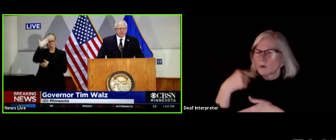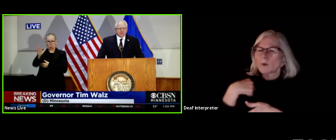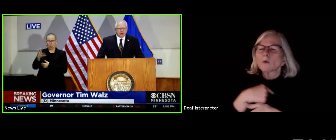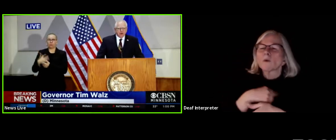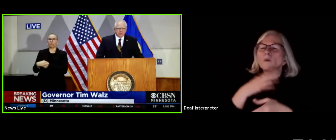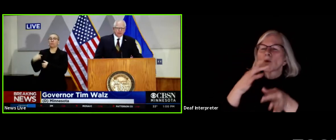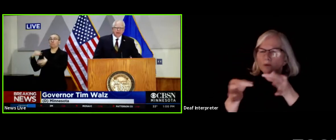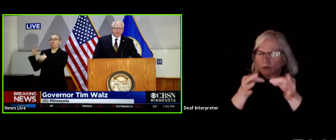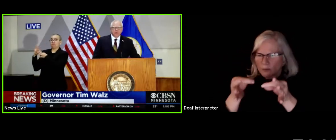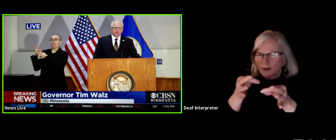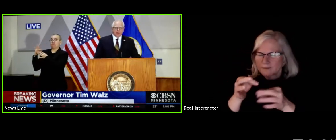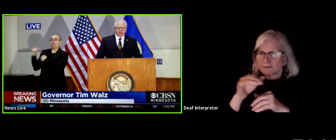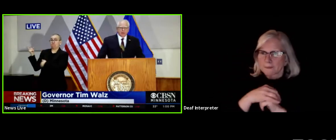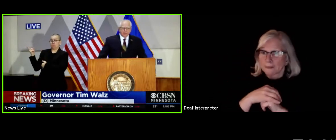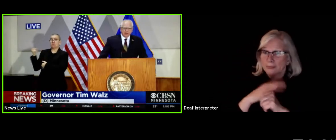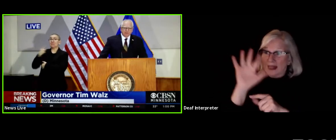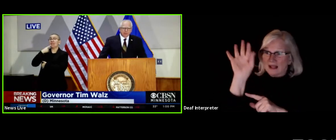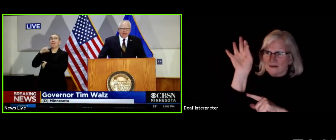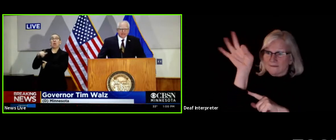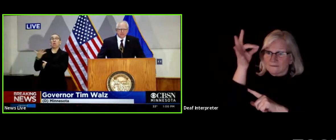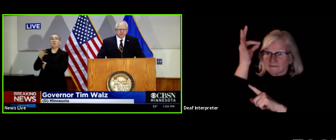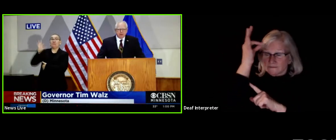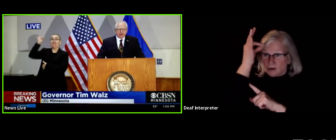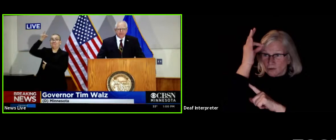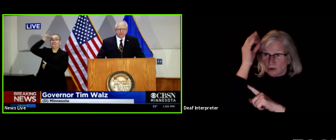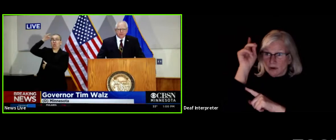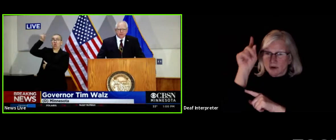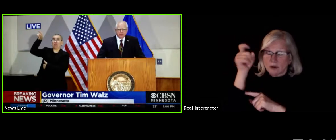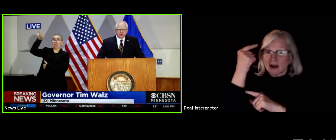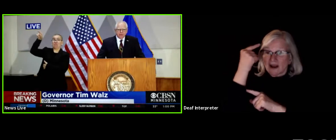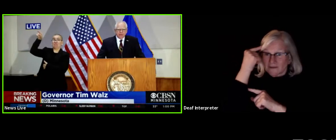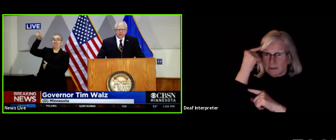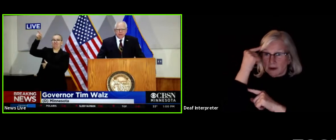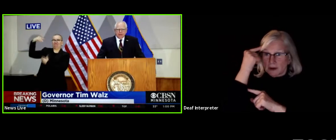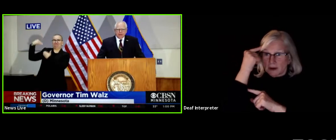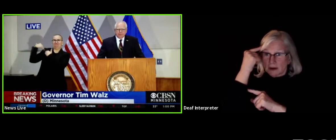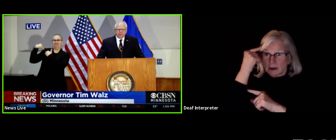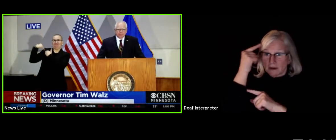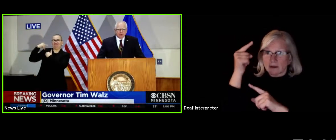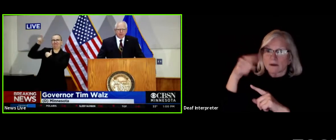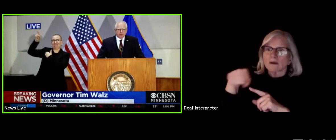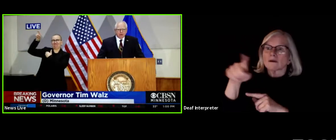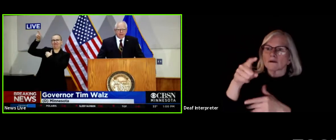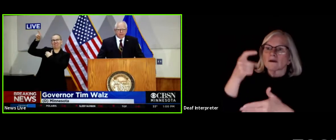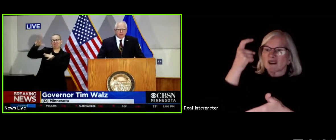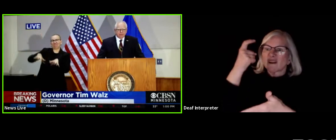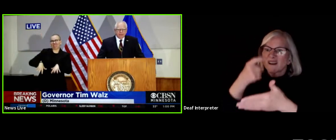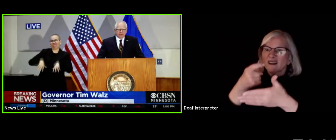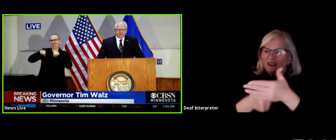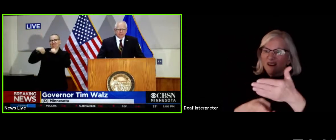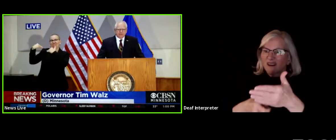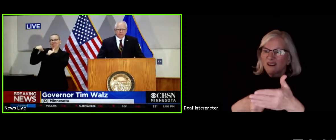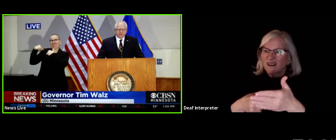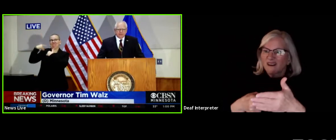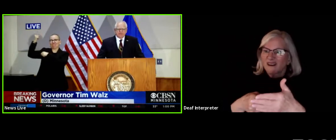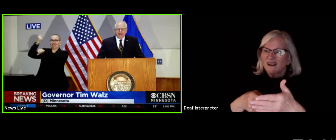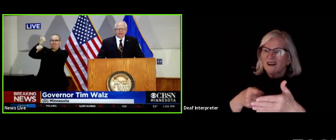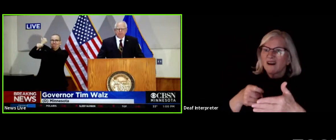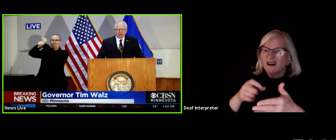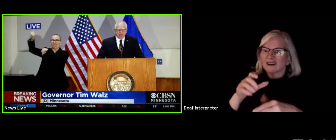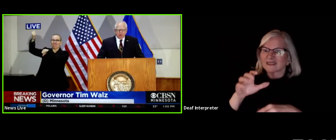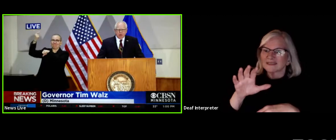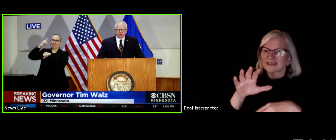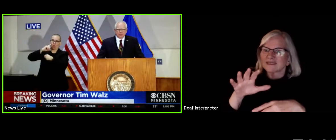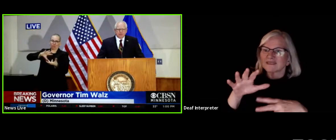government has been charged, if you will, of the botched response to the COVID crisis. It is